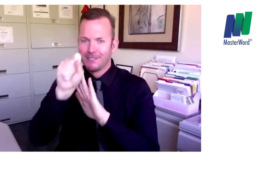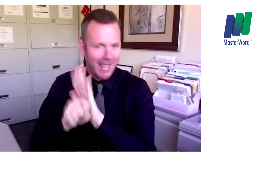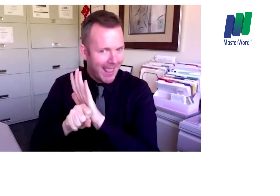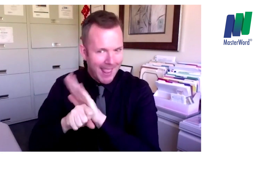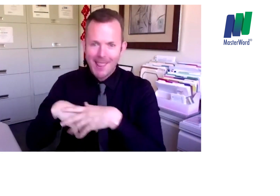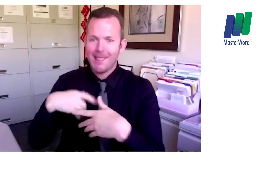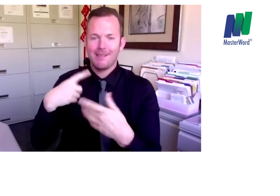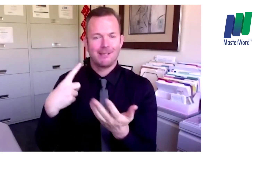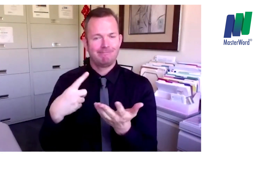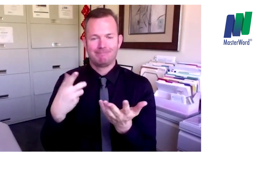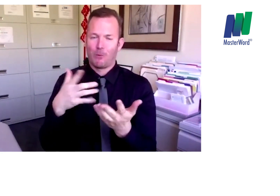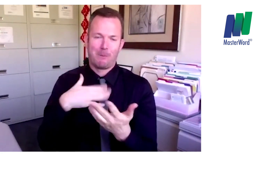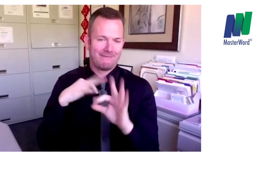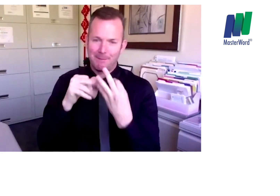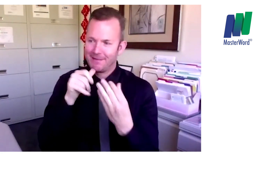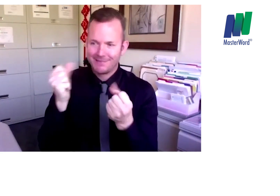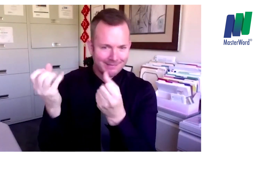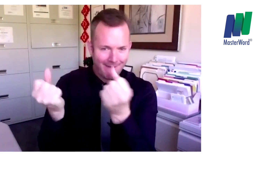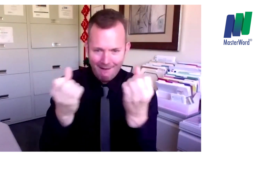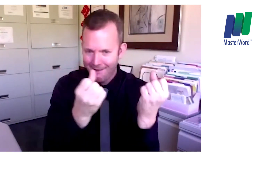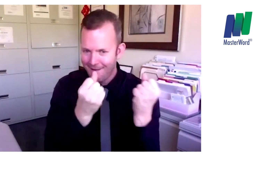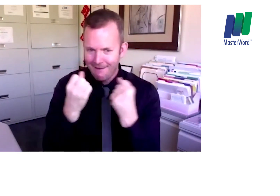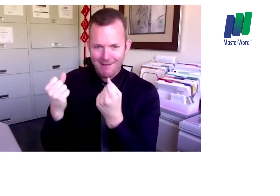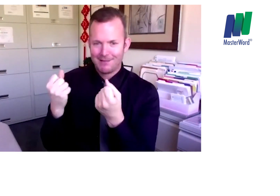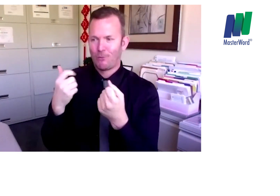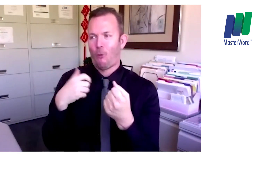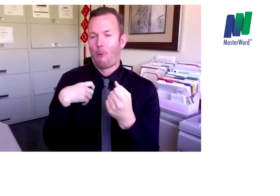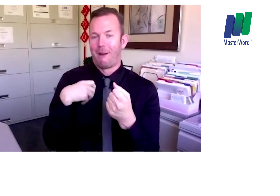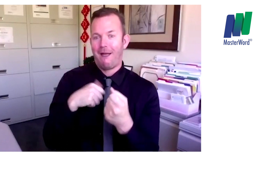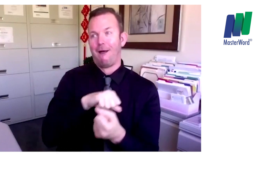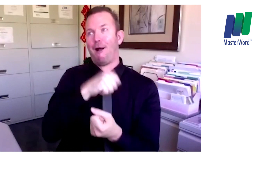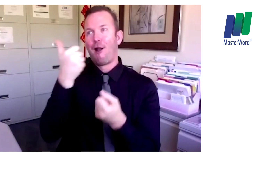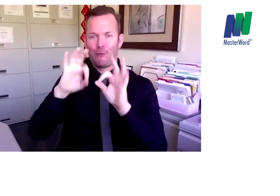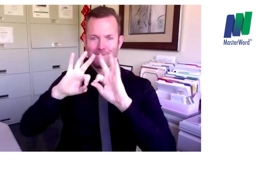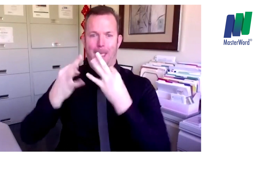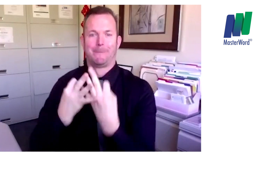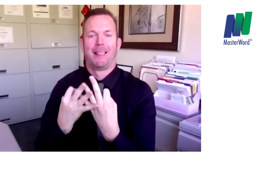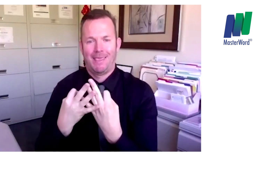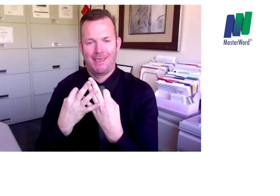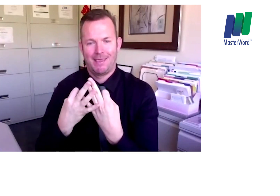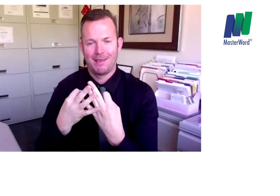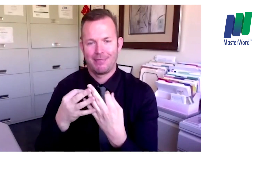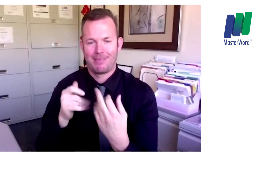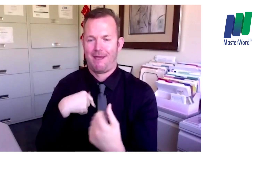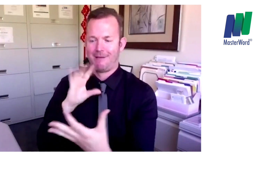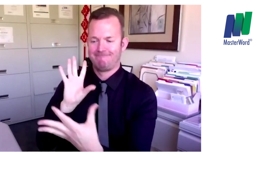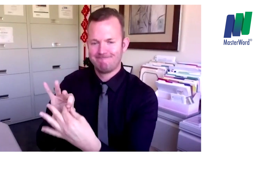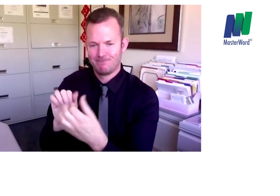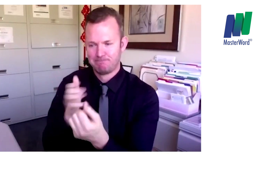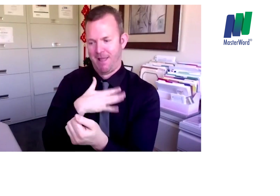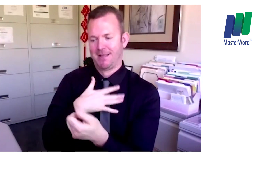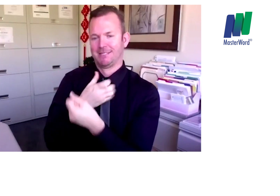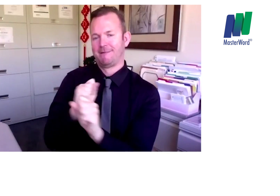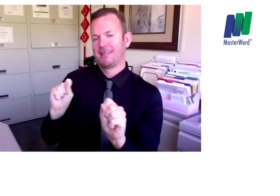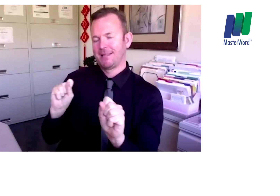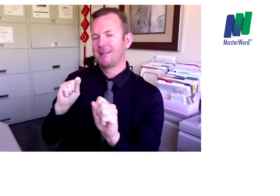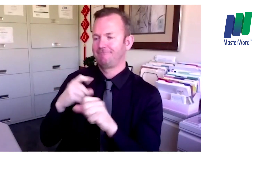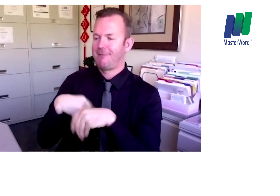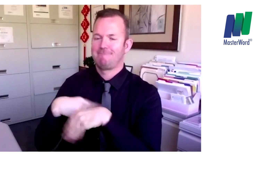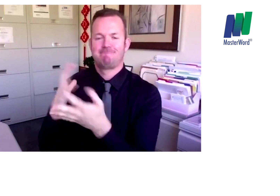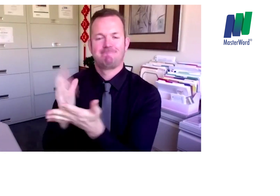point. I don't have family that lives there in the state right now. I don't have a lot of people around me that communicate with me in my native language,